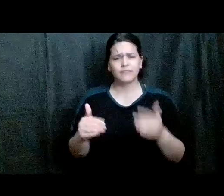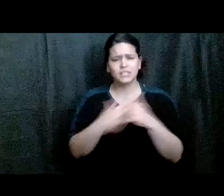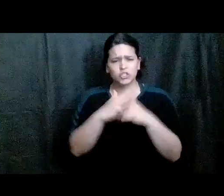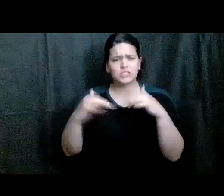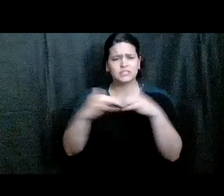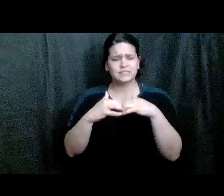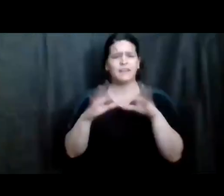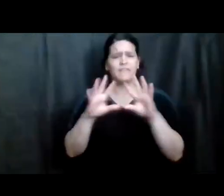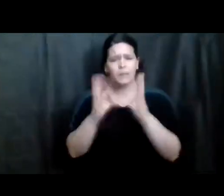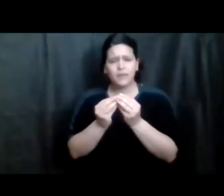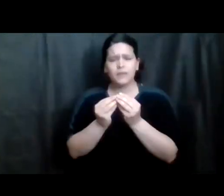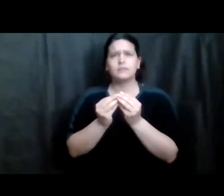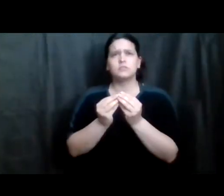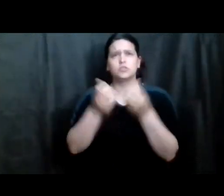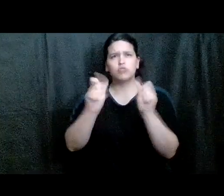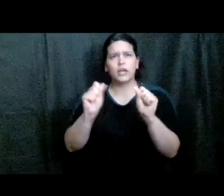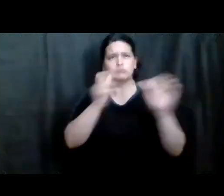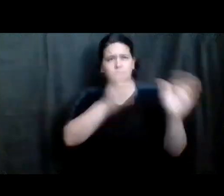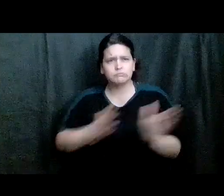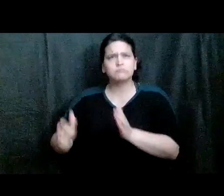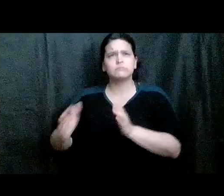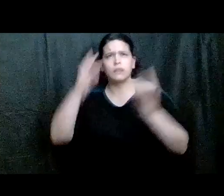the future generations,